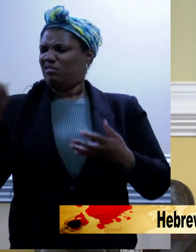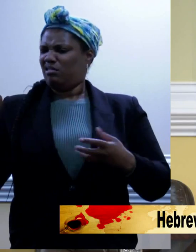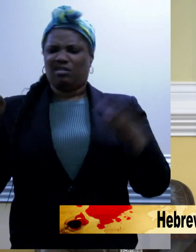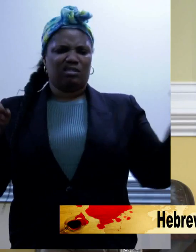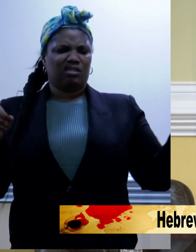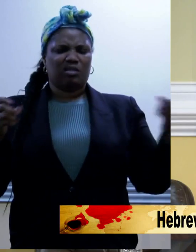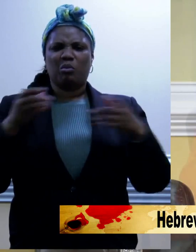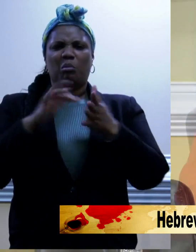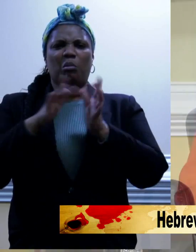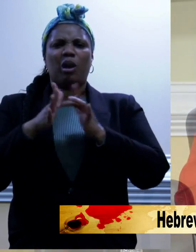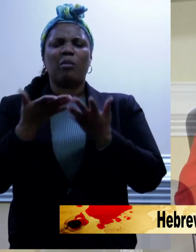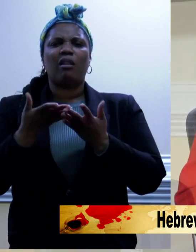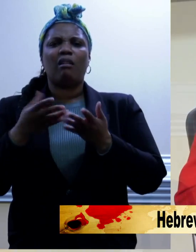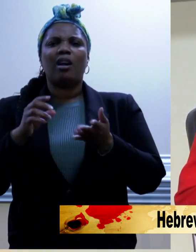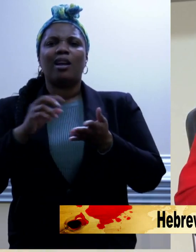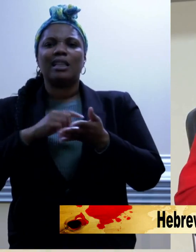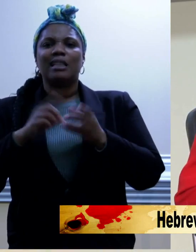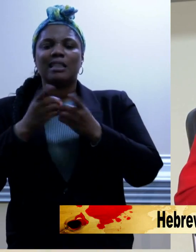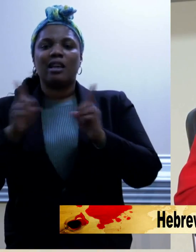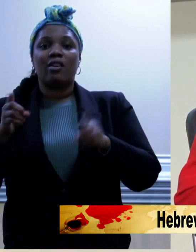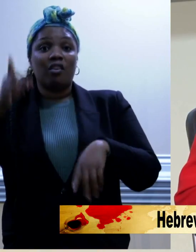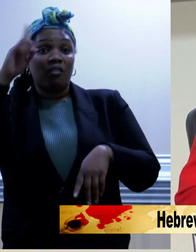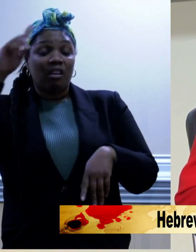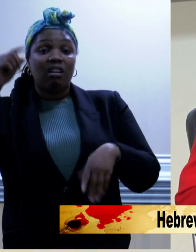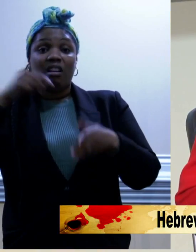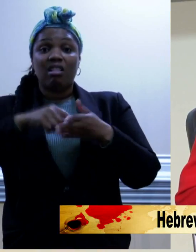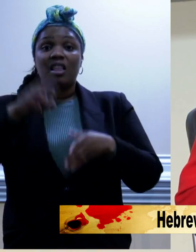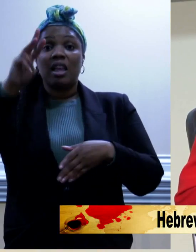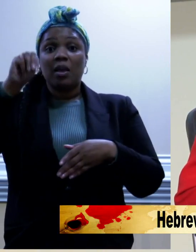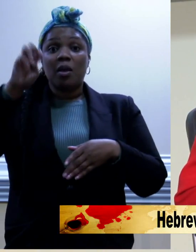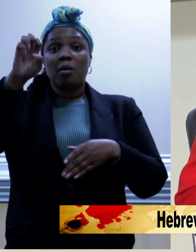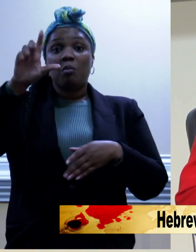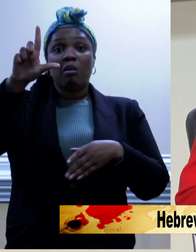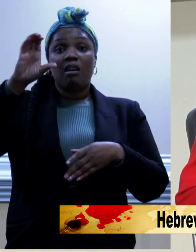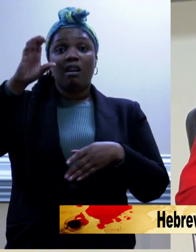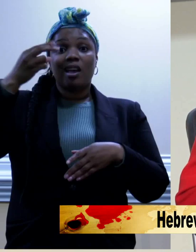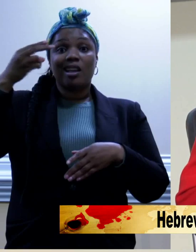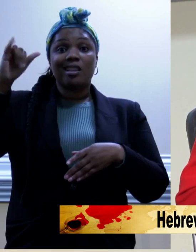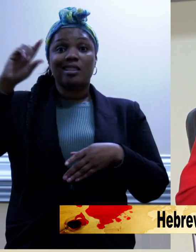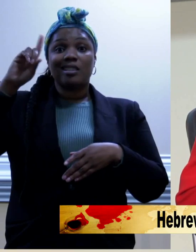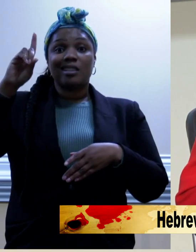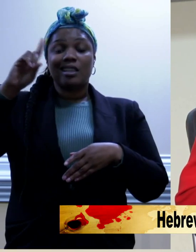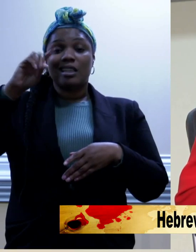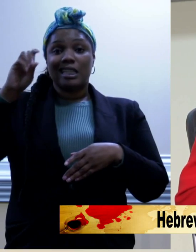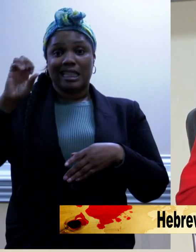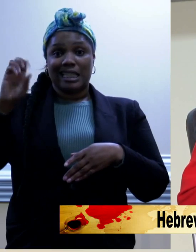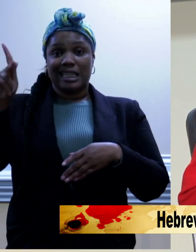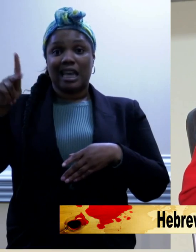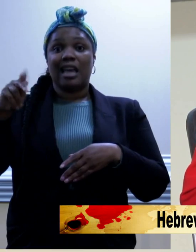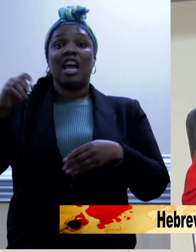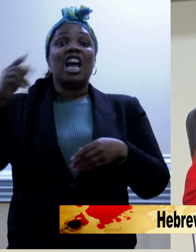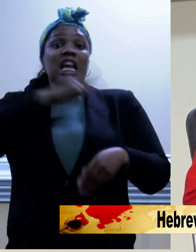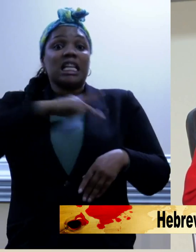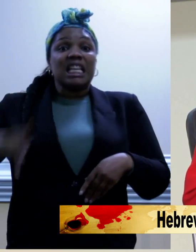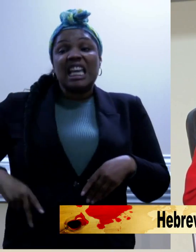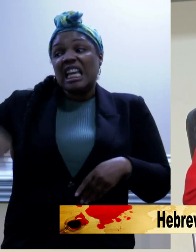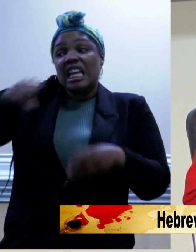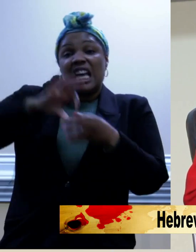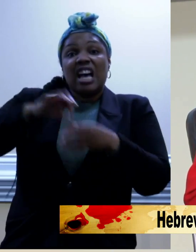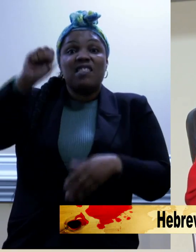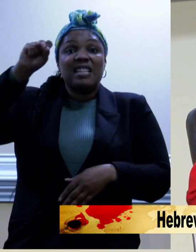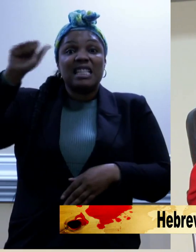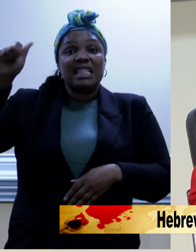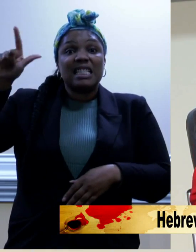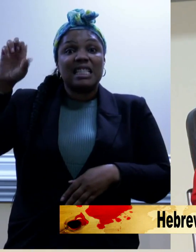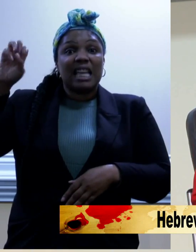Verse 1, go ahead. For this Melchizedek, king of Salem, priest of the Most High God, who met Abraham